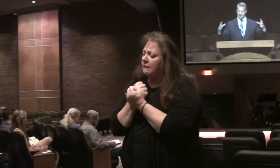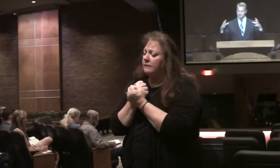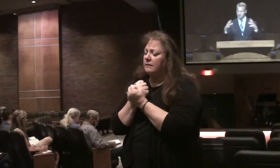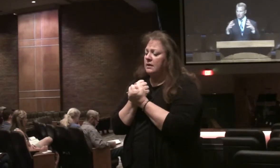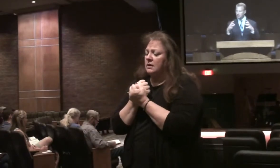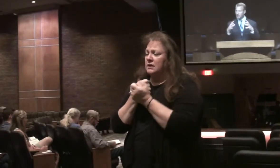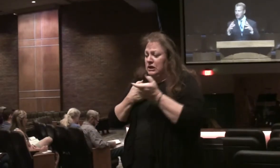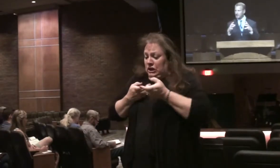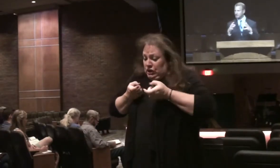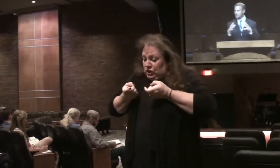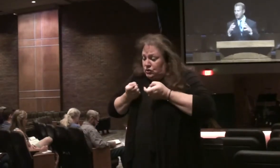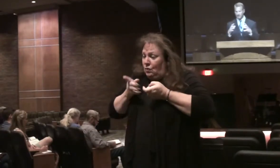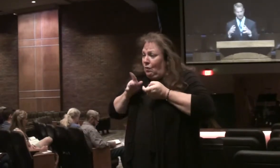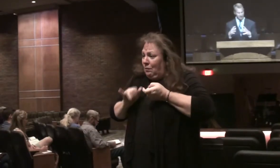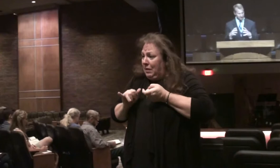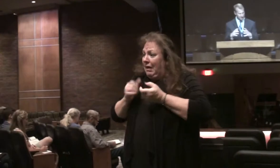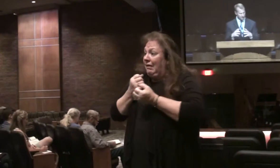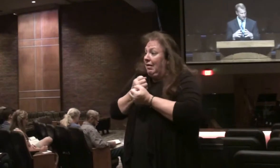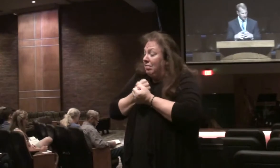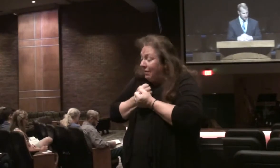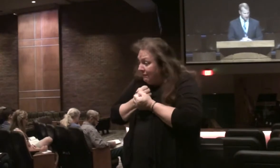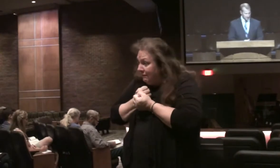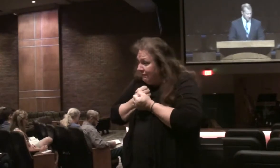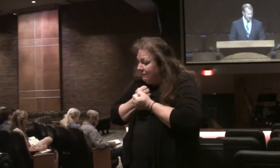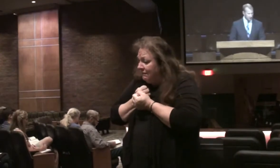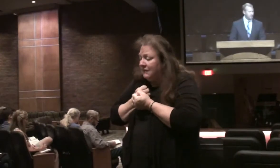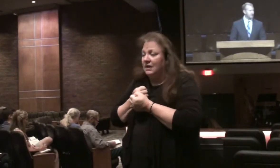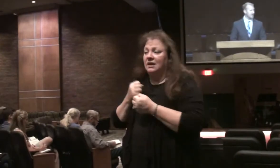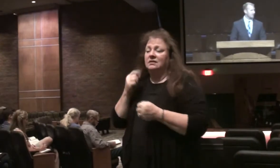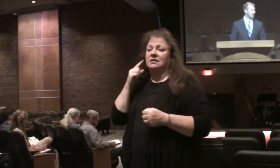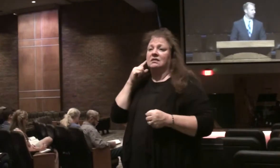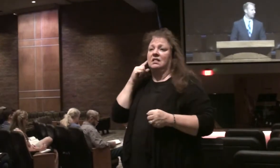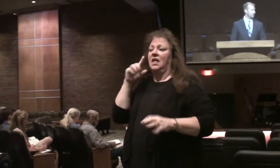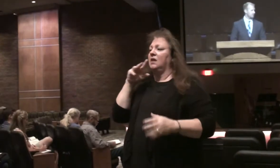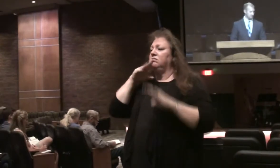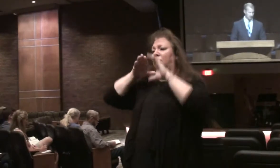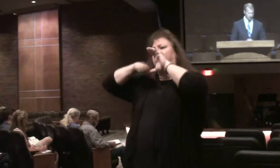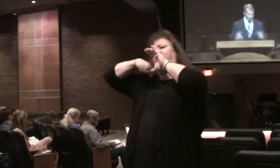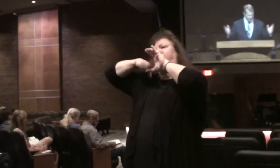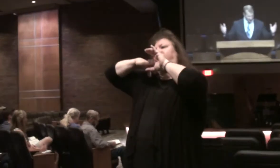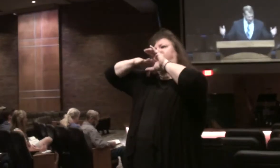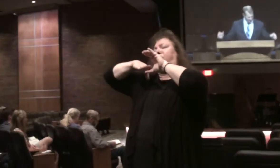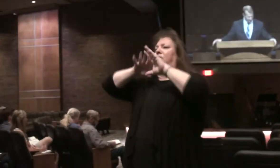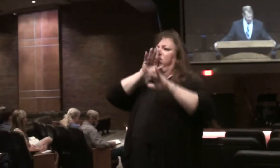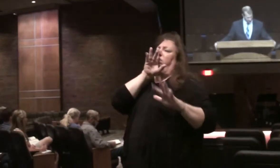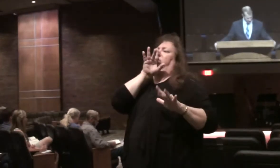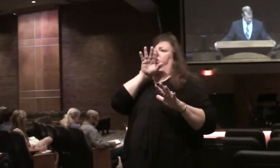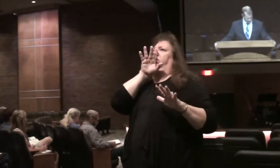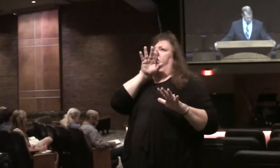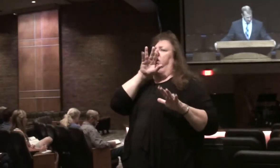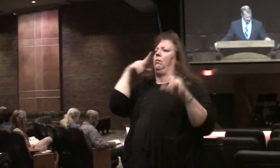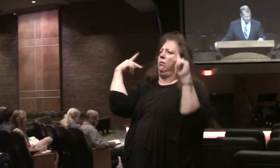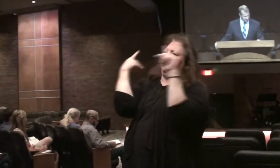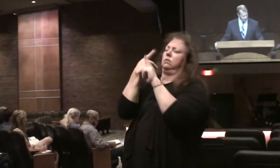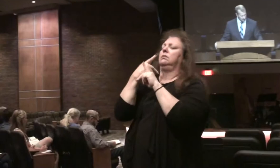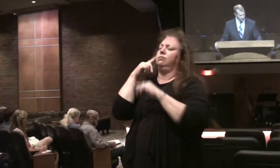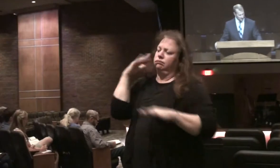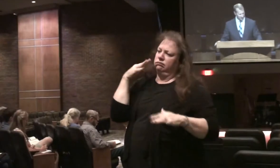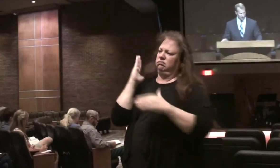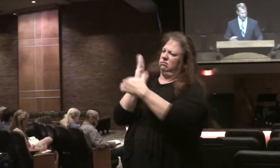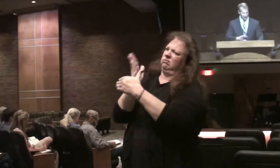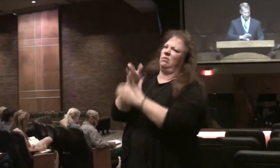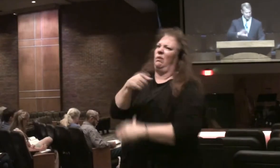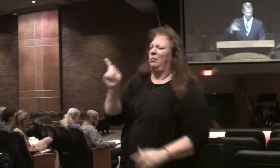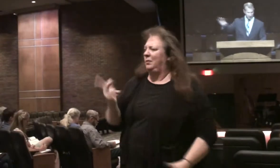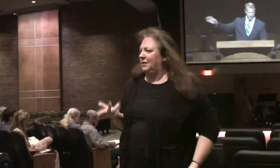by and controlled by, governed by love, you're just an annoying loudmouth. A noisy gong, even worse. Verse 2,